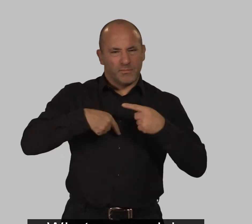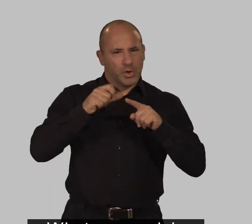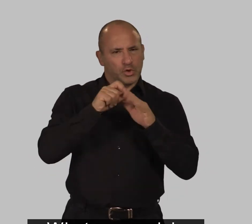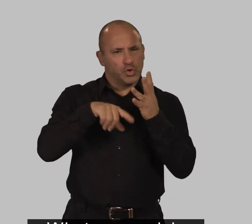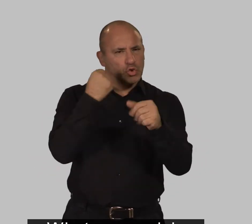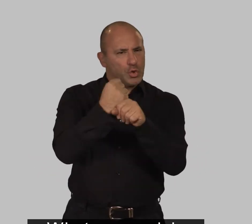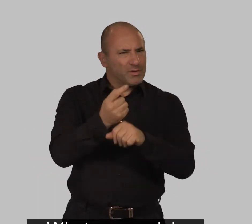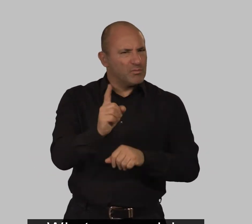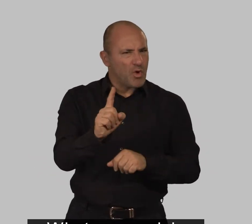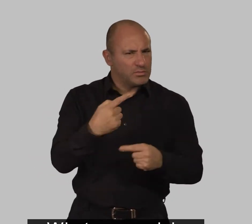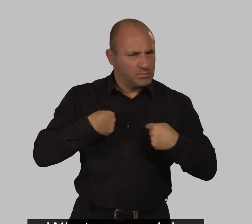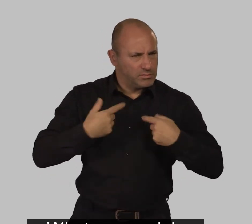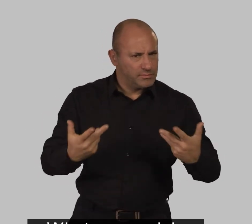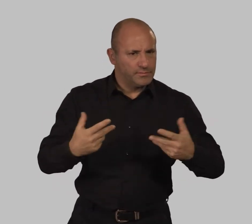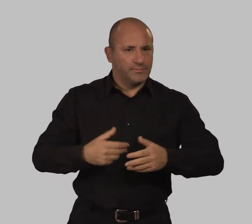What we are doing.